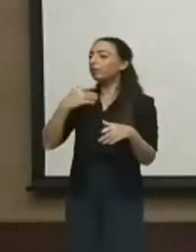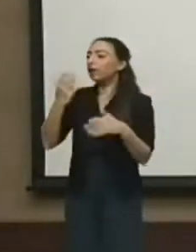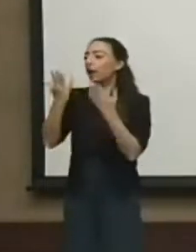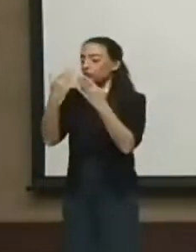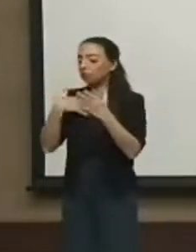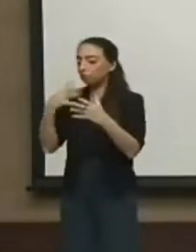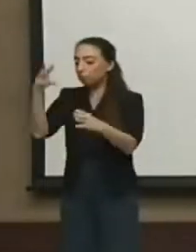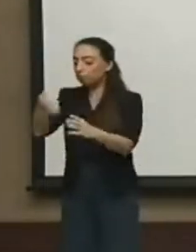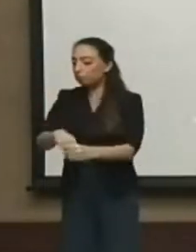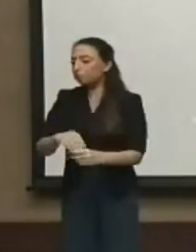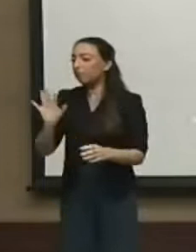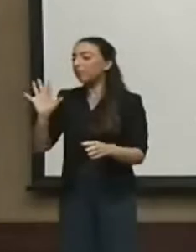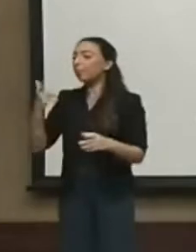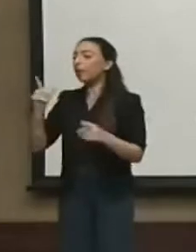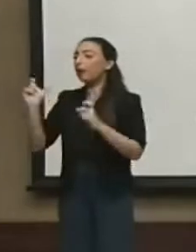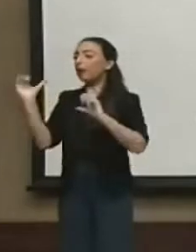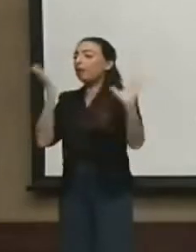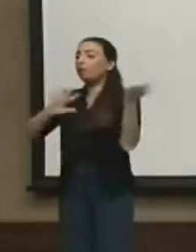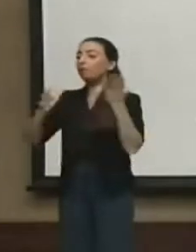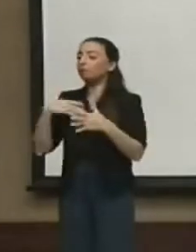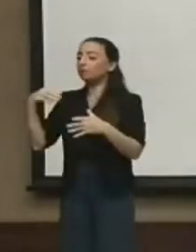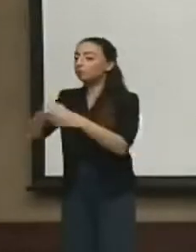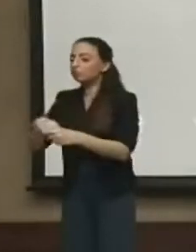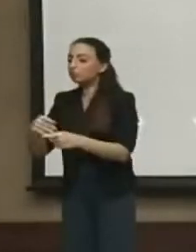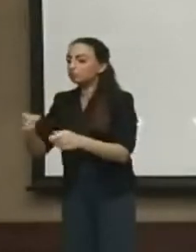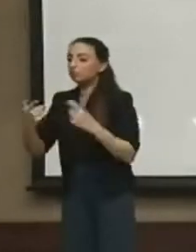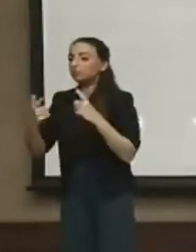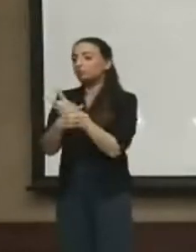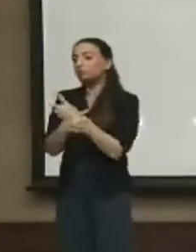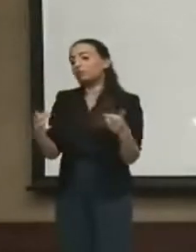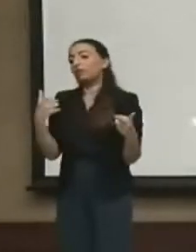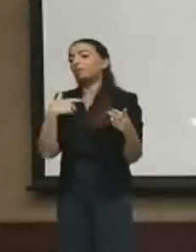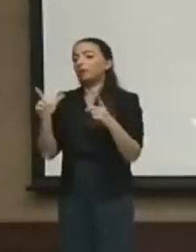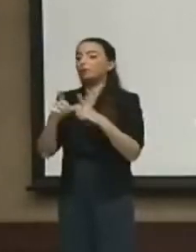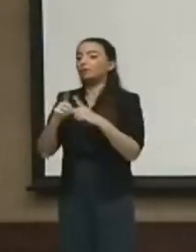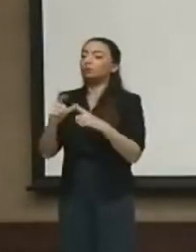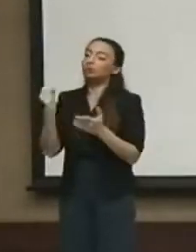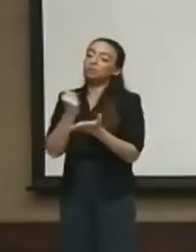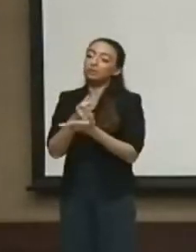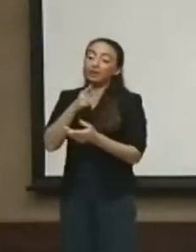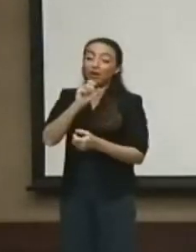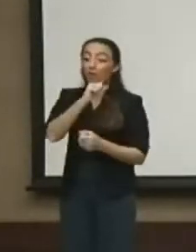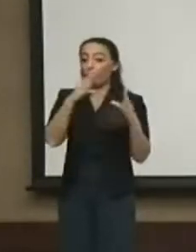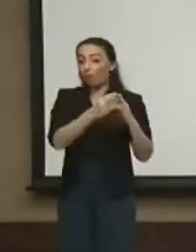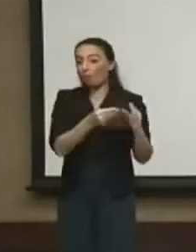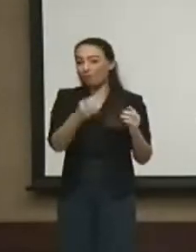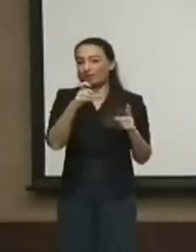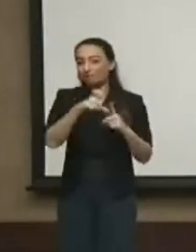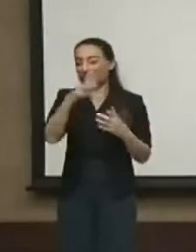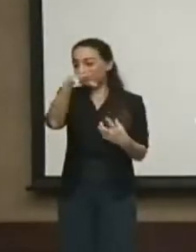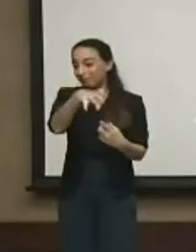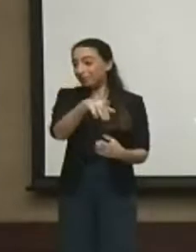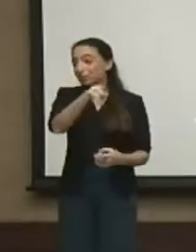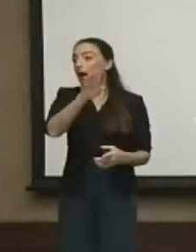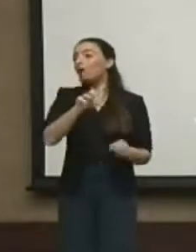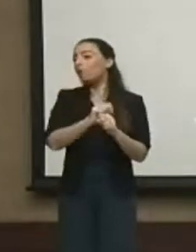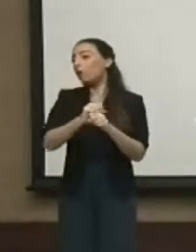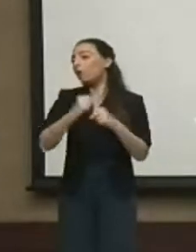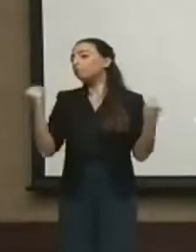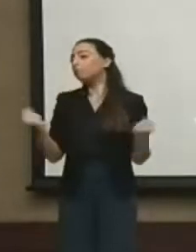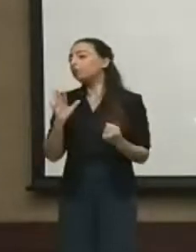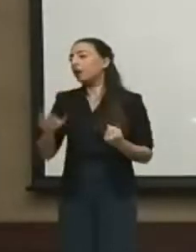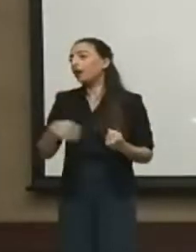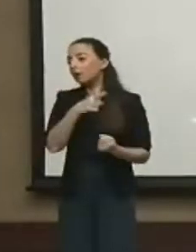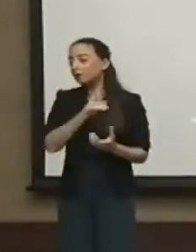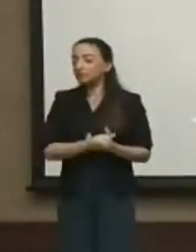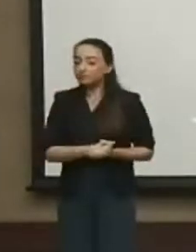apparently, Venkatesh says the Anandpur district, they have actually been able to successfully do it. So thank you